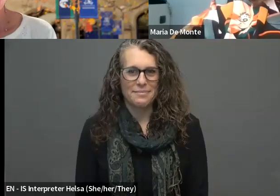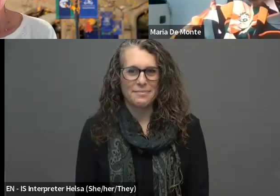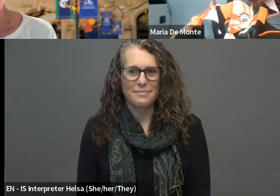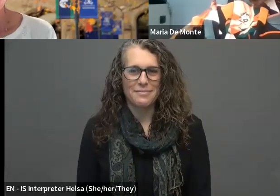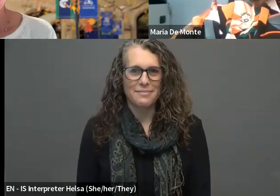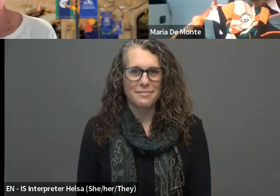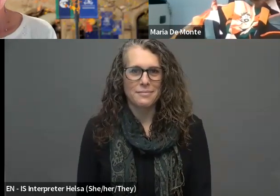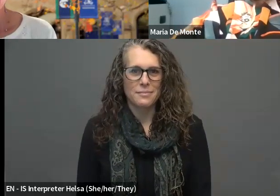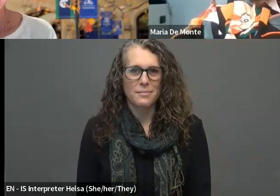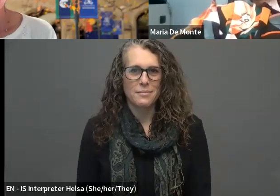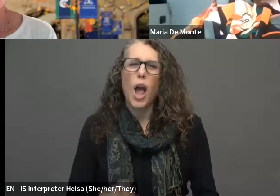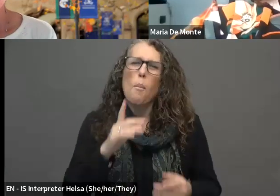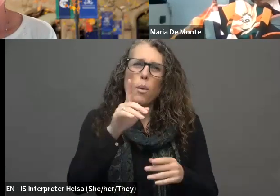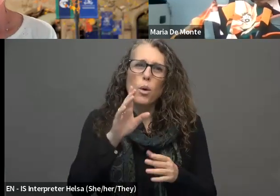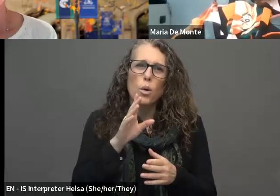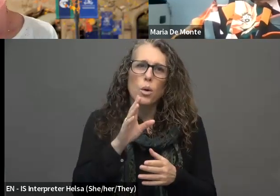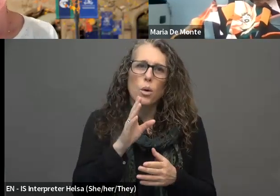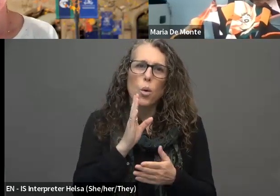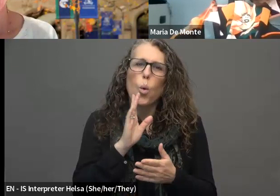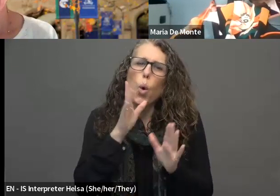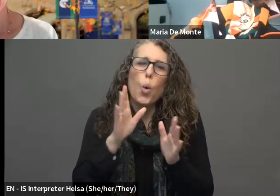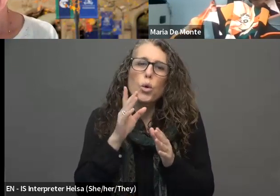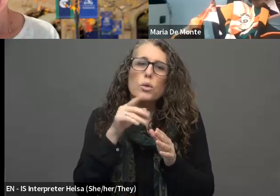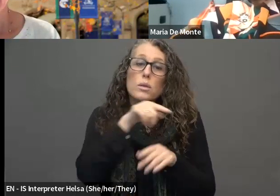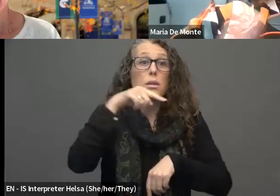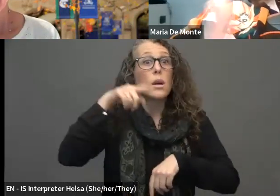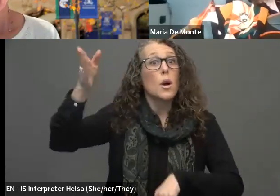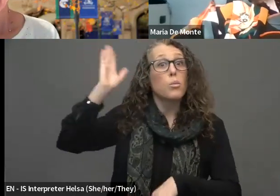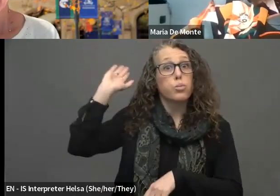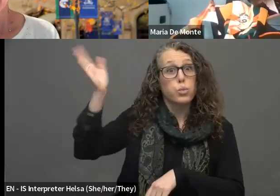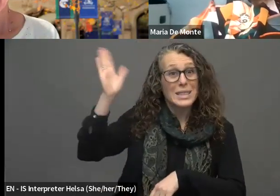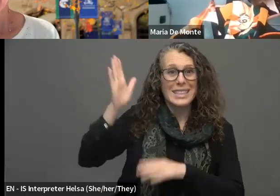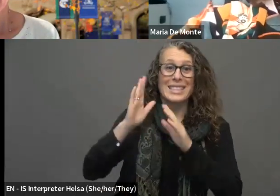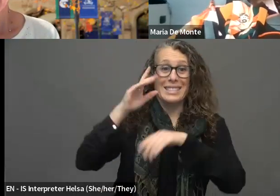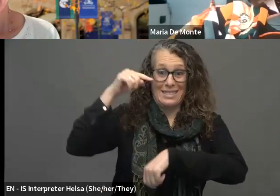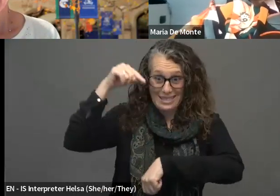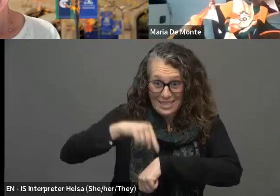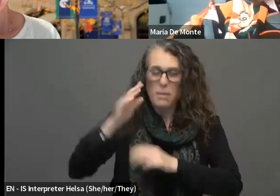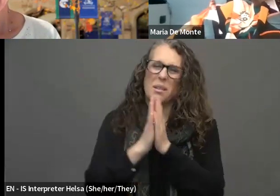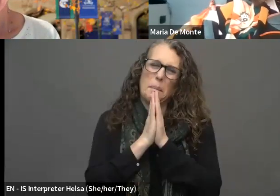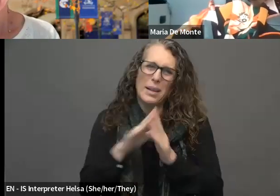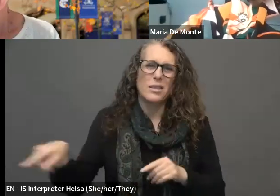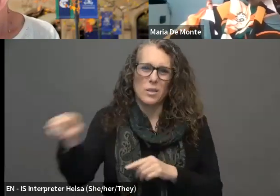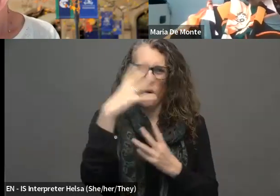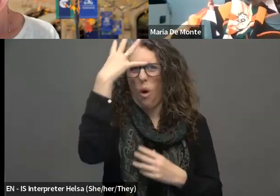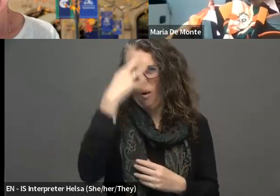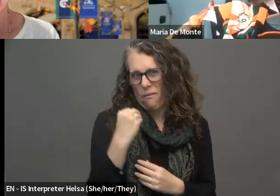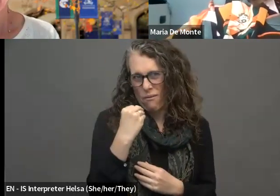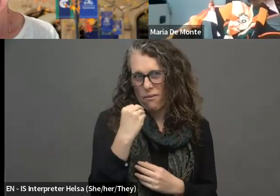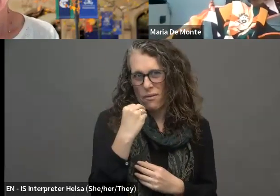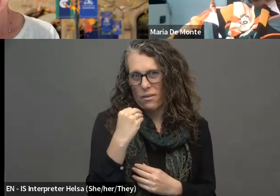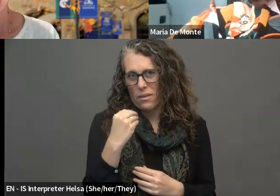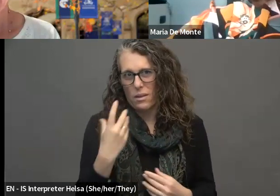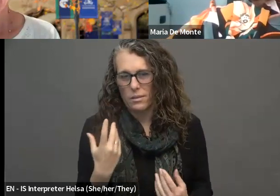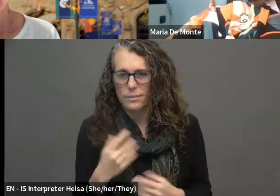We do suggest the video to stay off for the time of the presentation, and unless you need it, to share